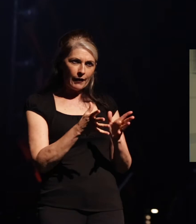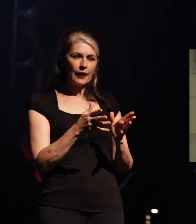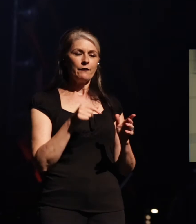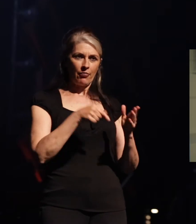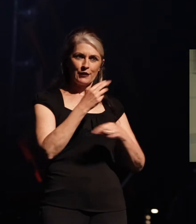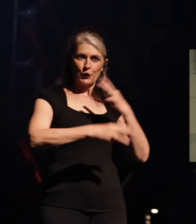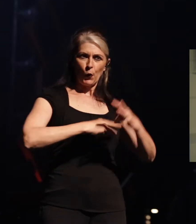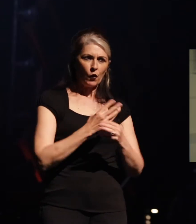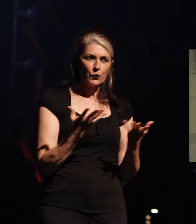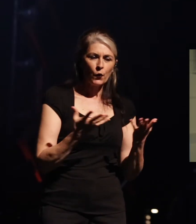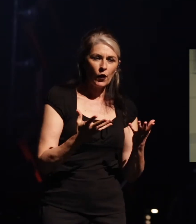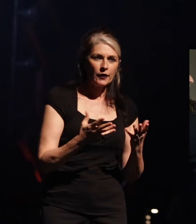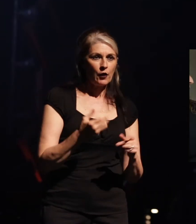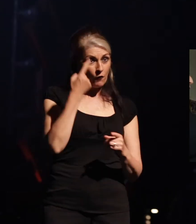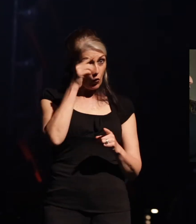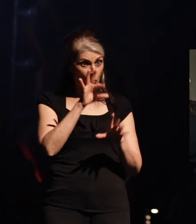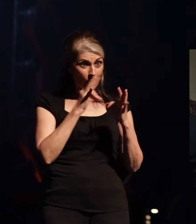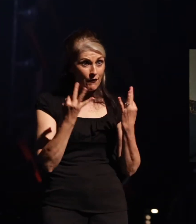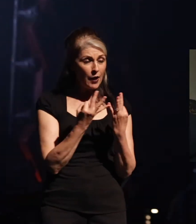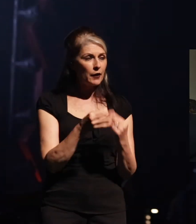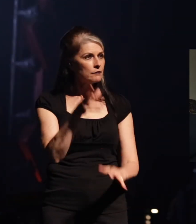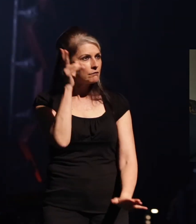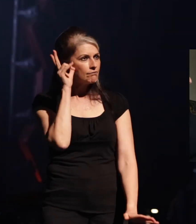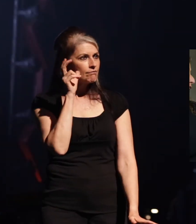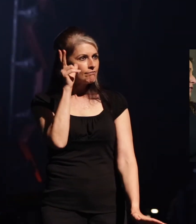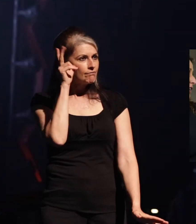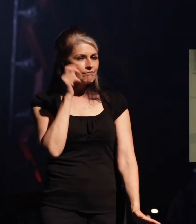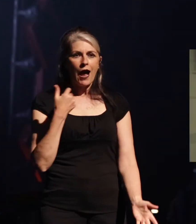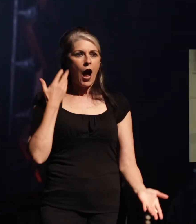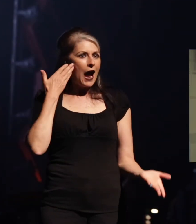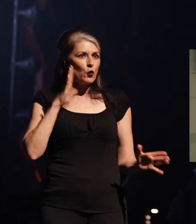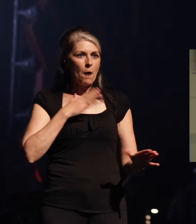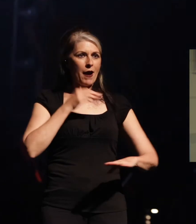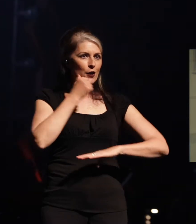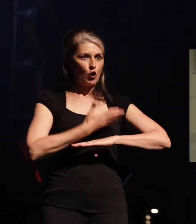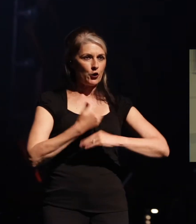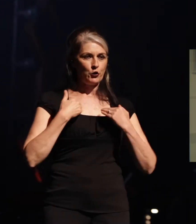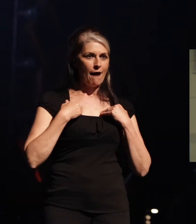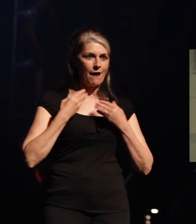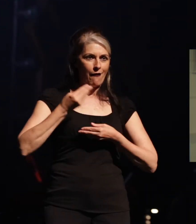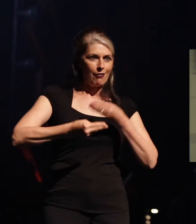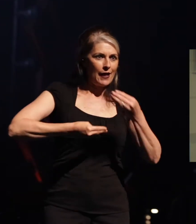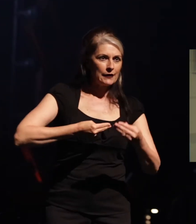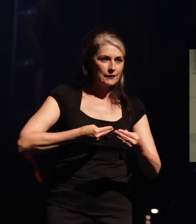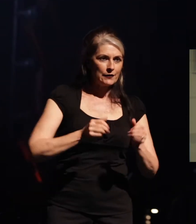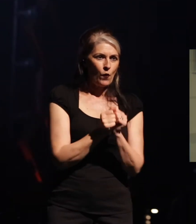and for your family. And I knew that I didn't want Lauren to have a legacy of despair or